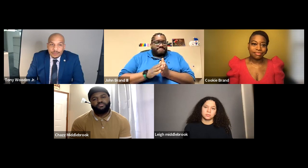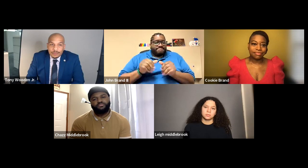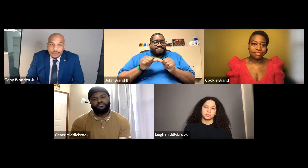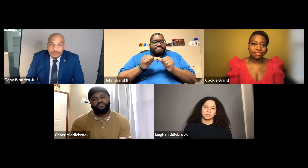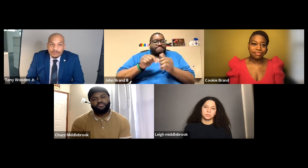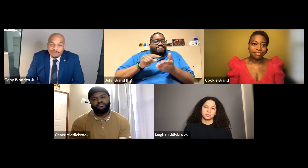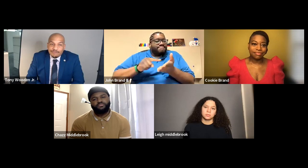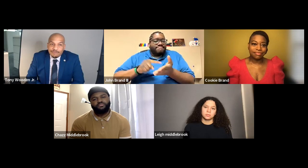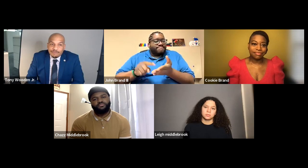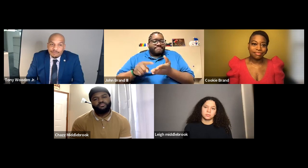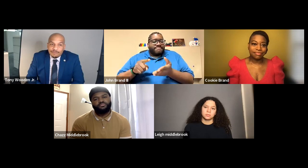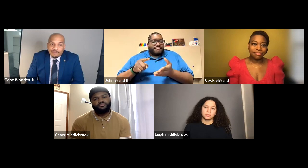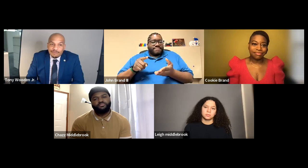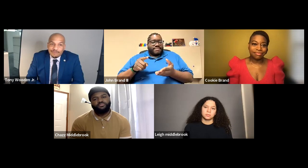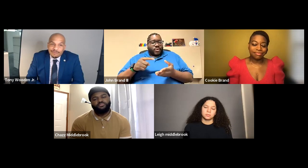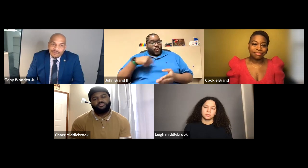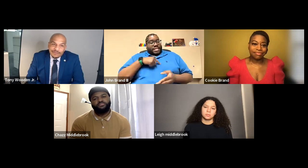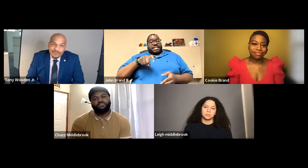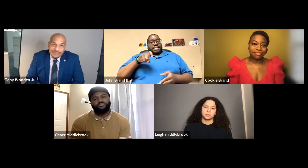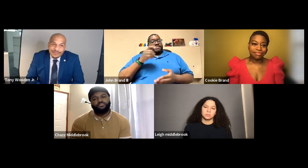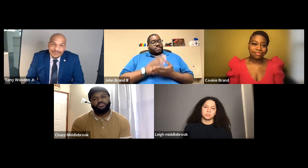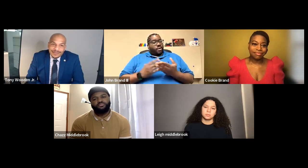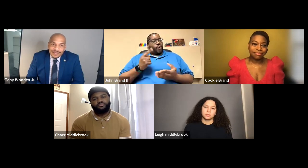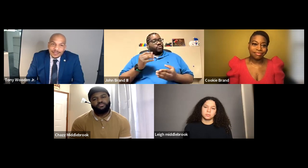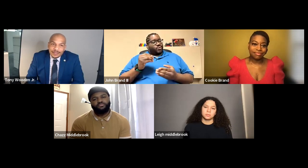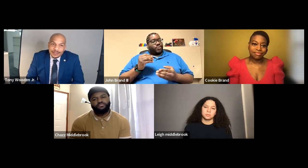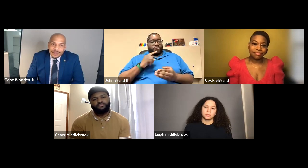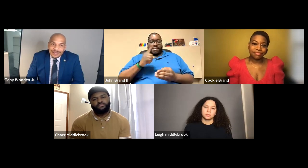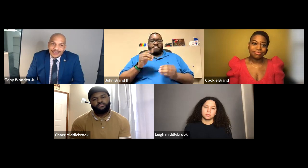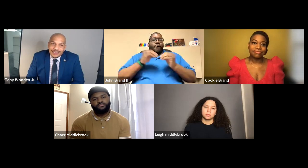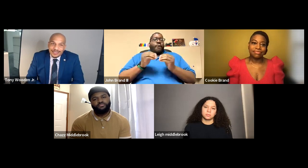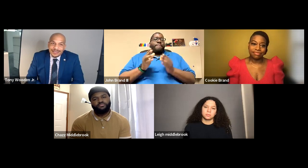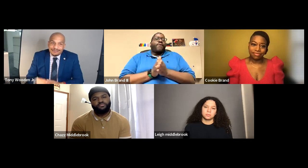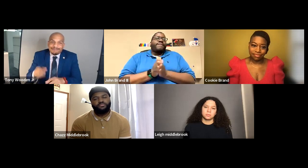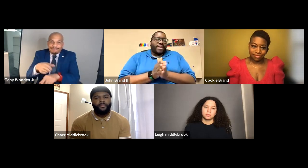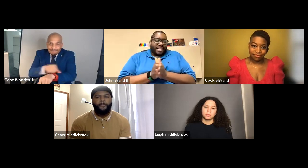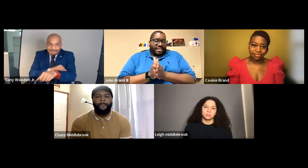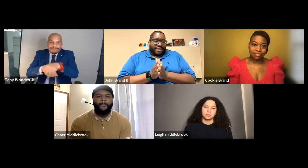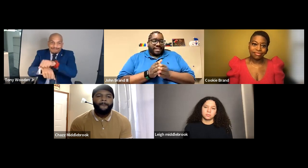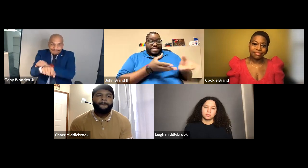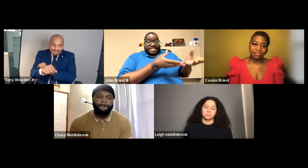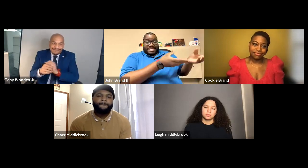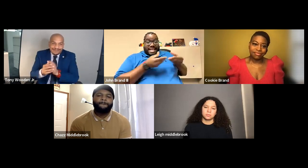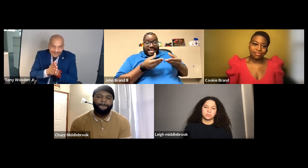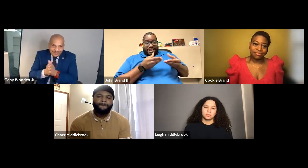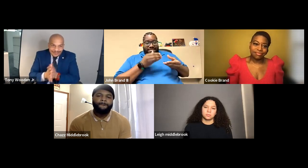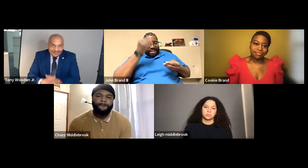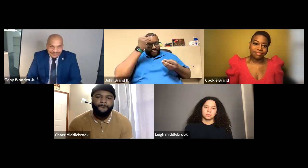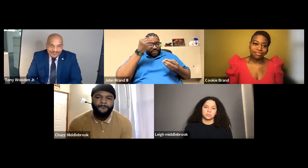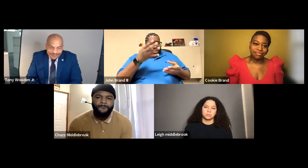generationally, you know, I think sometimes our generation, we're not really motivated in the history or doing the research, but we need to get somebody who's